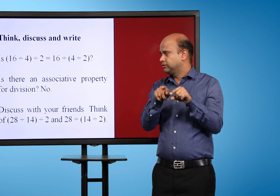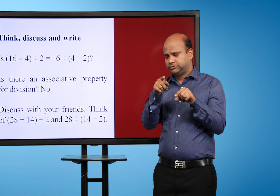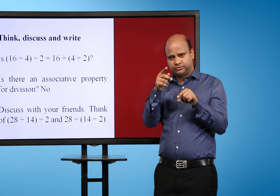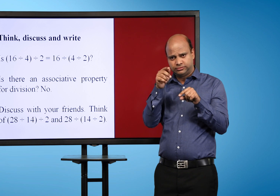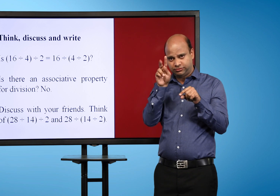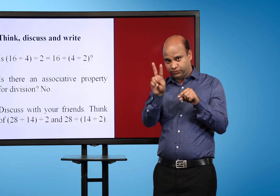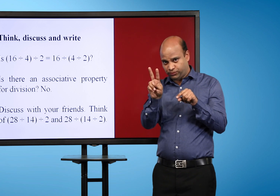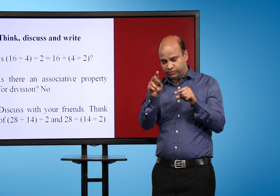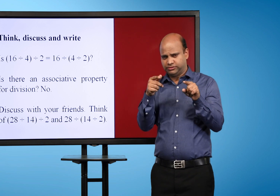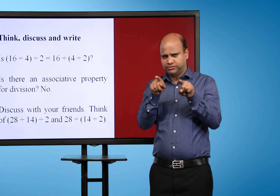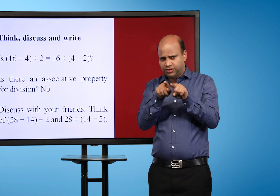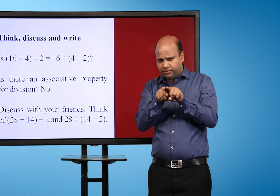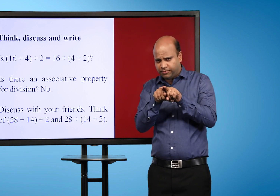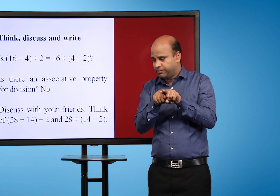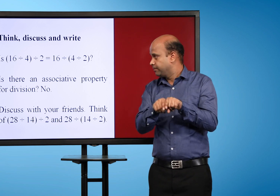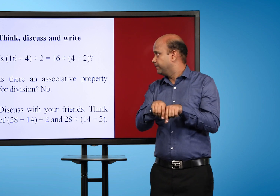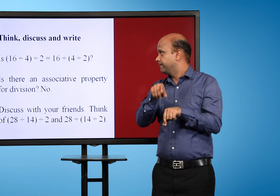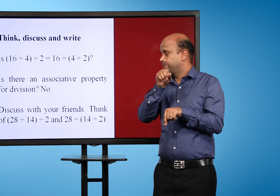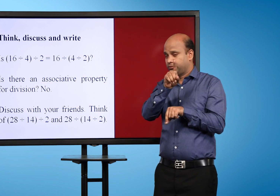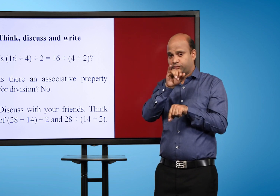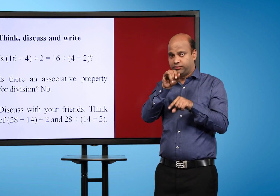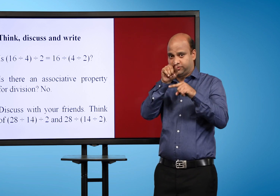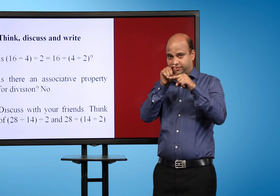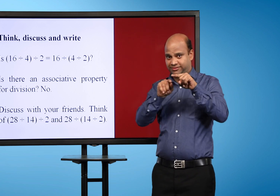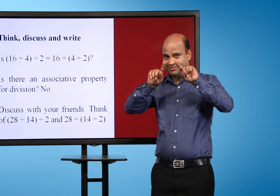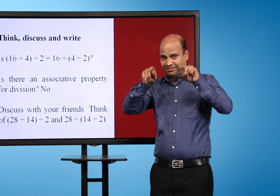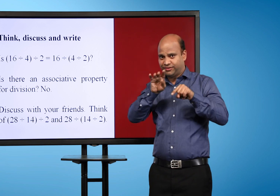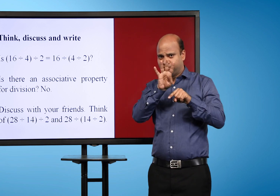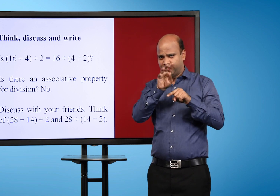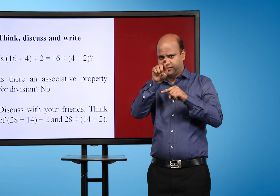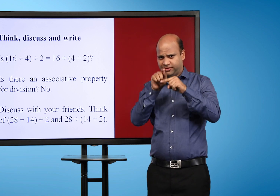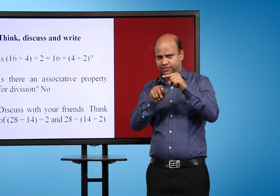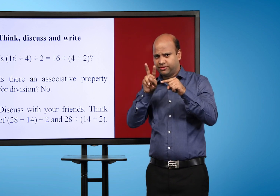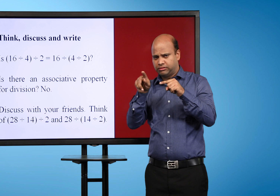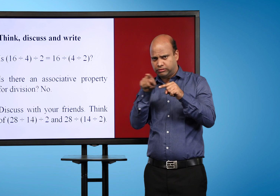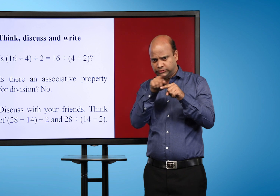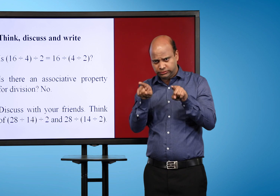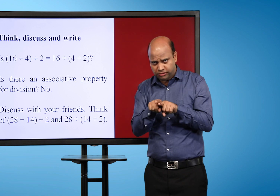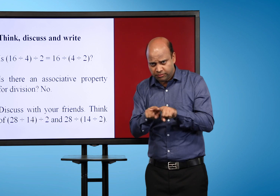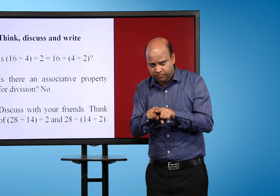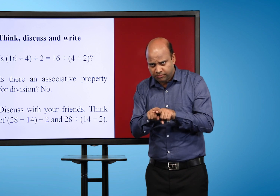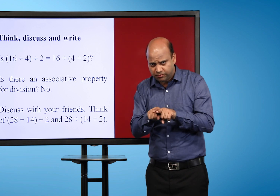by 2 equal to 16 divided by, in brackets, 4 divided by 2.